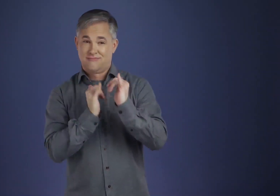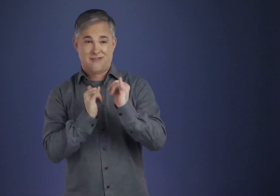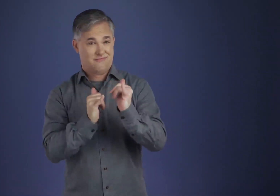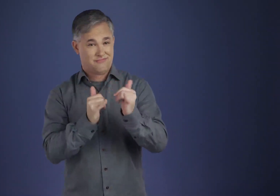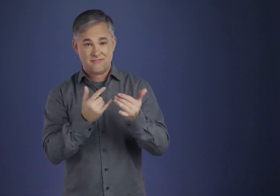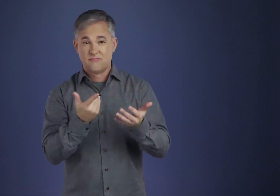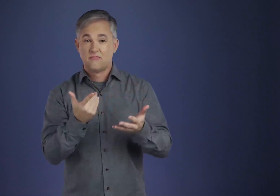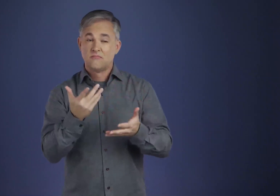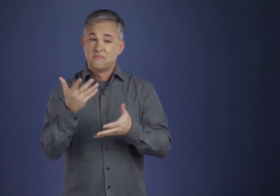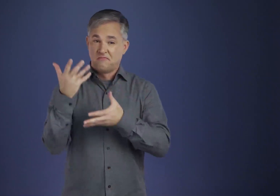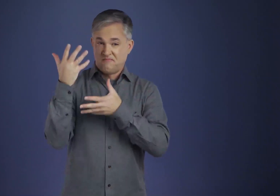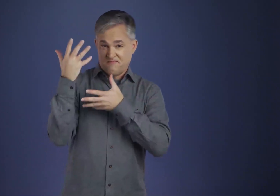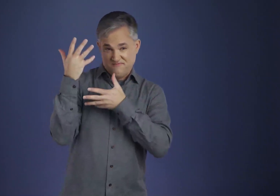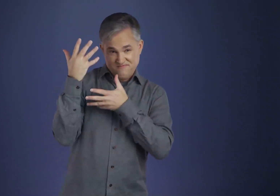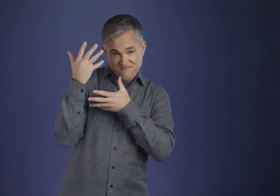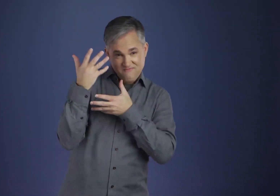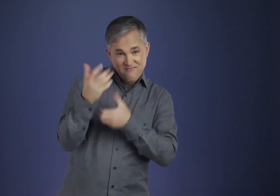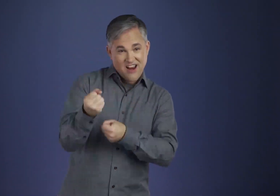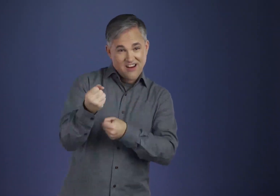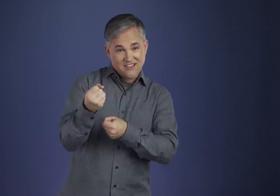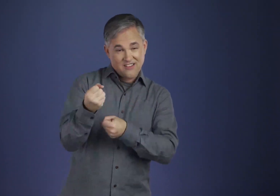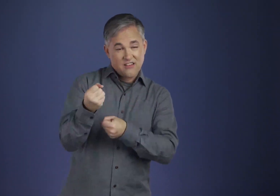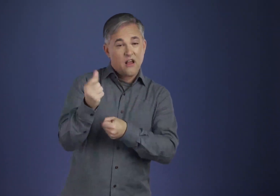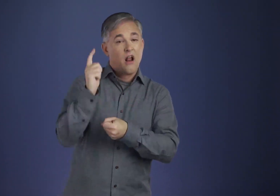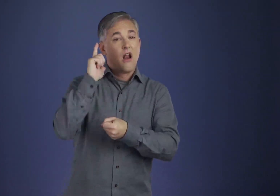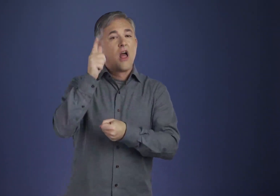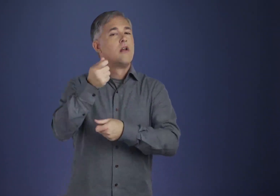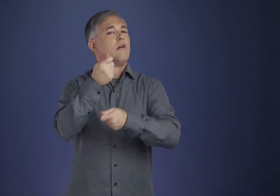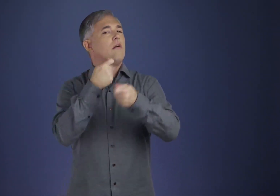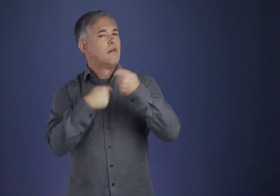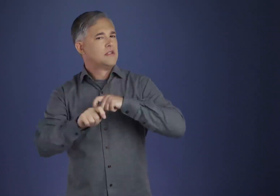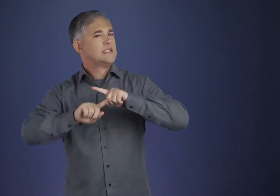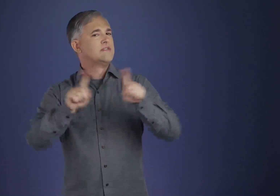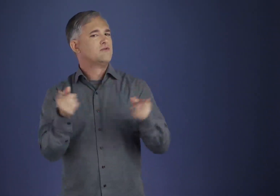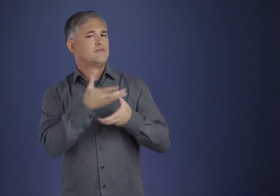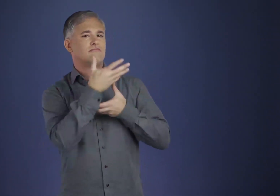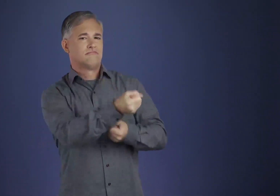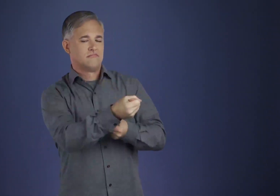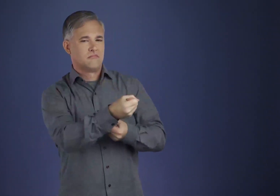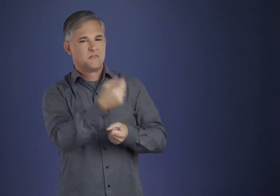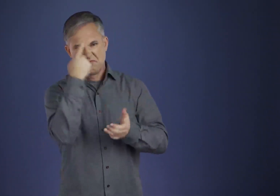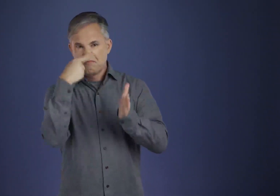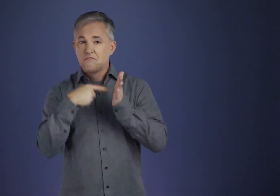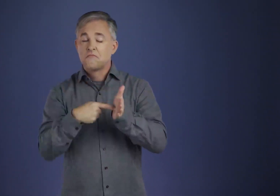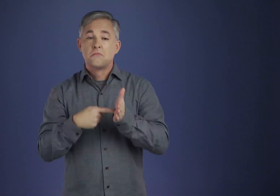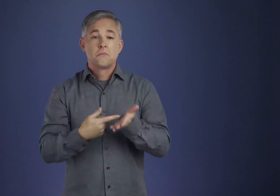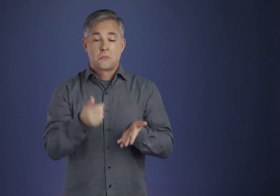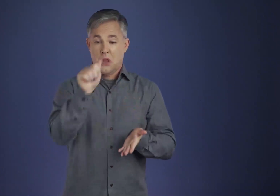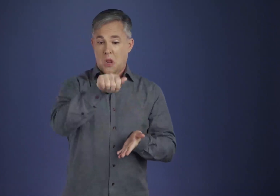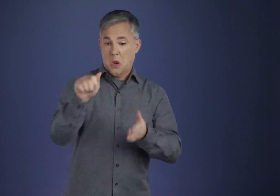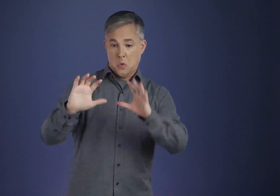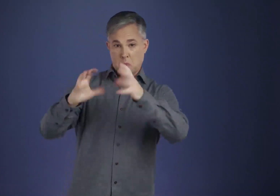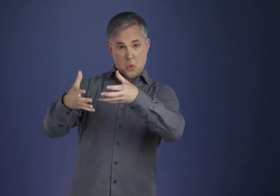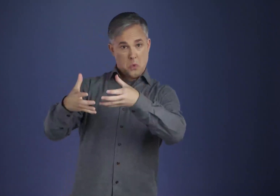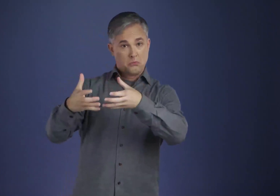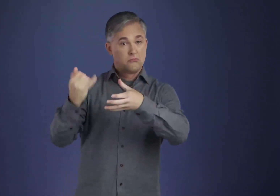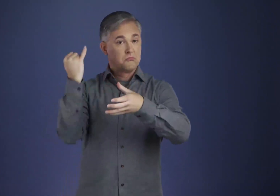Many a man like you has begun to solve the problem by the method of substitution. You can, if you wish, make